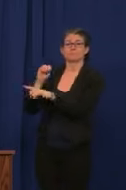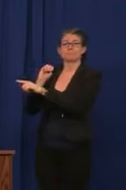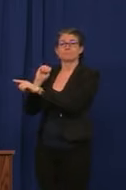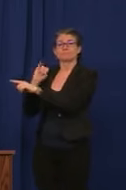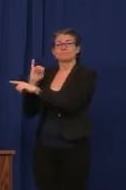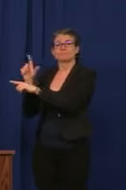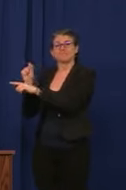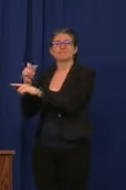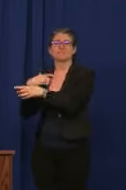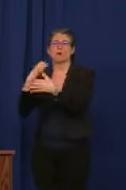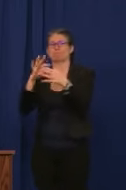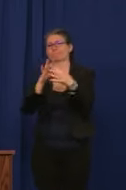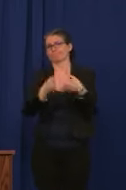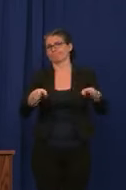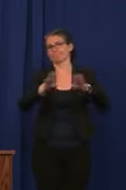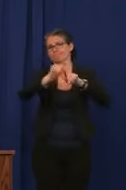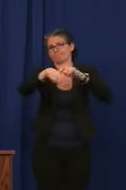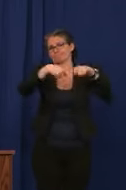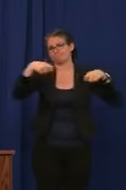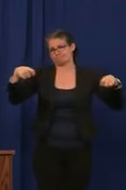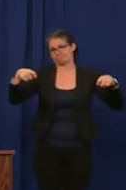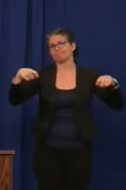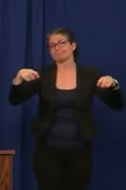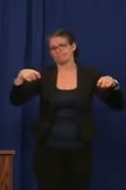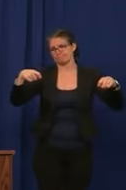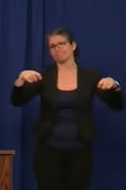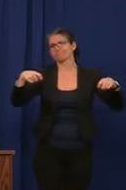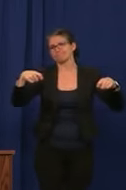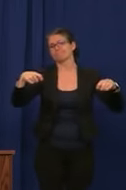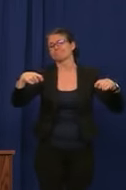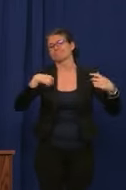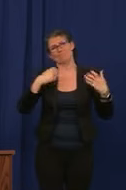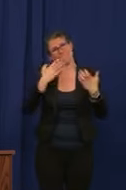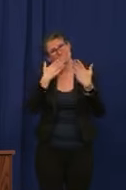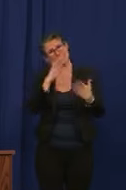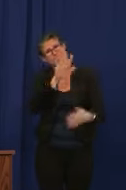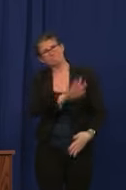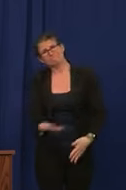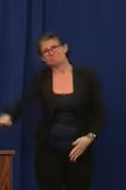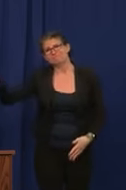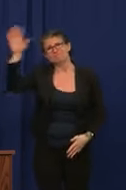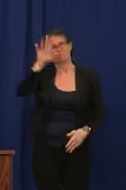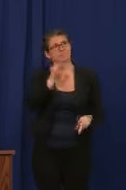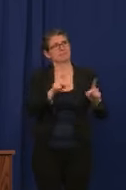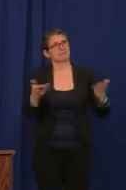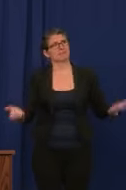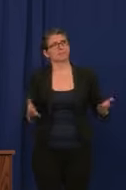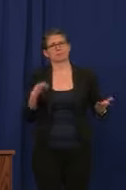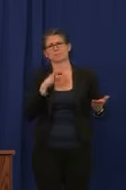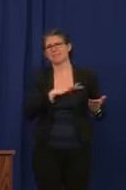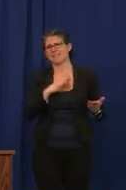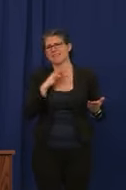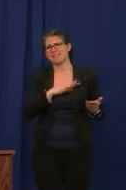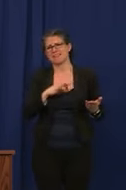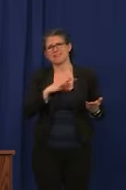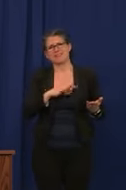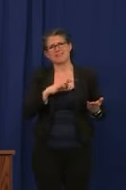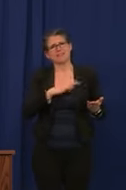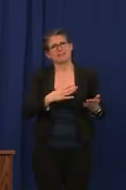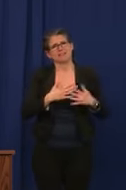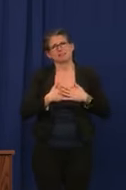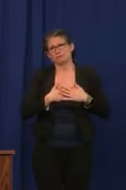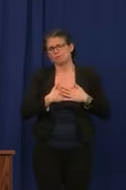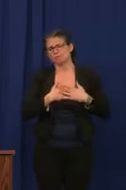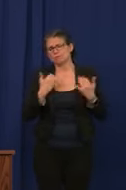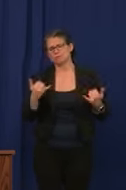started, thanking the people of Maine, as always. Today, I do believe in miracles. I hope you do, too.